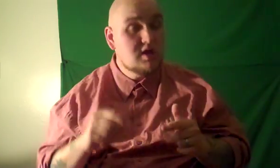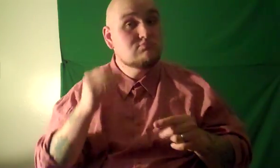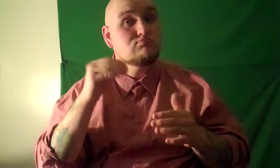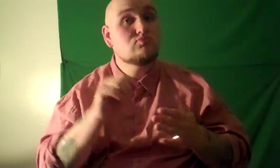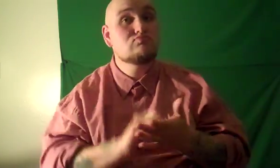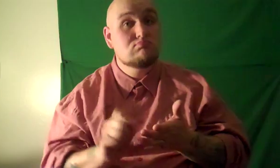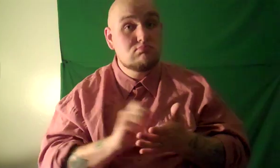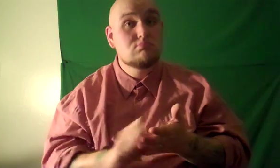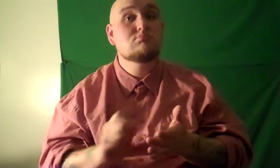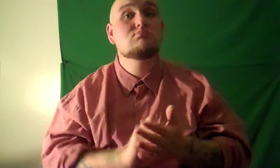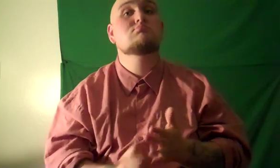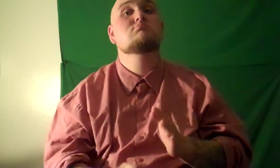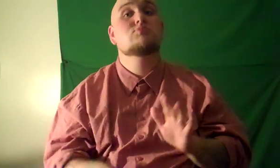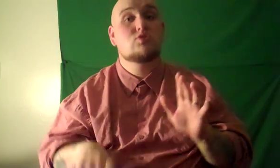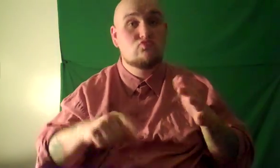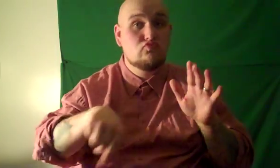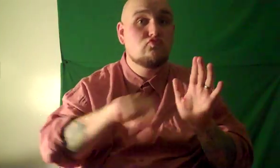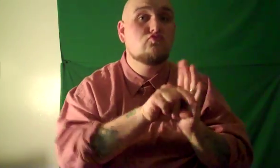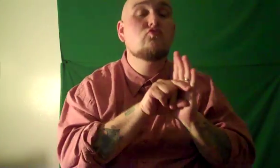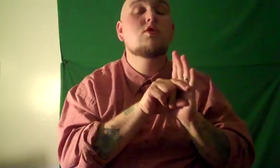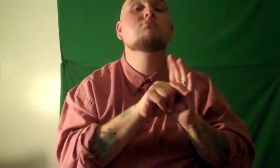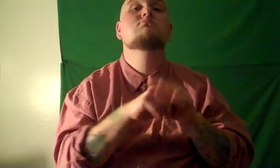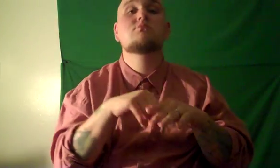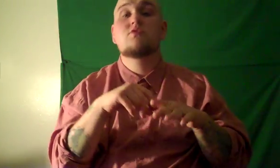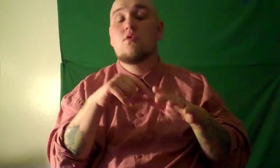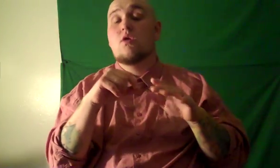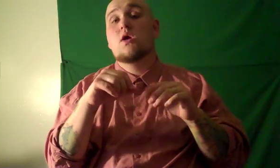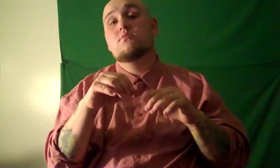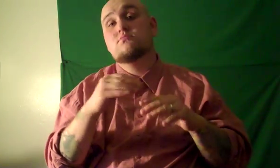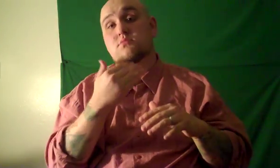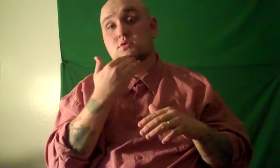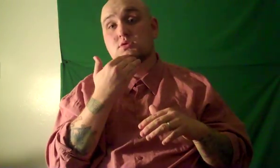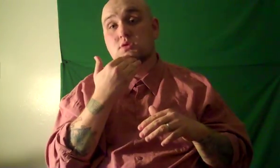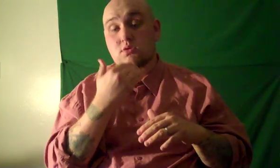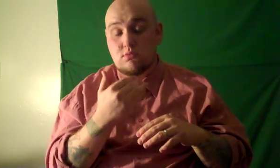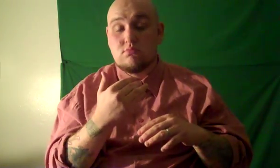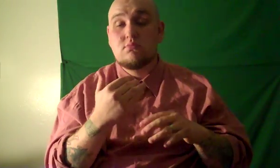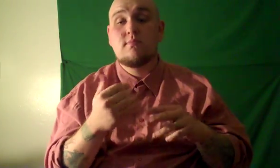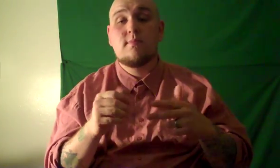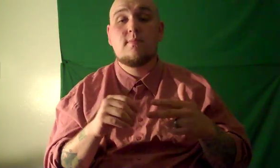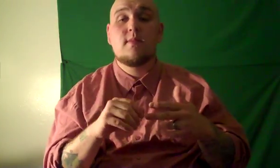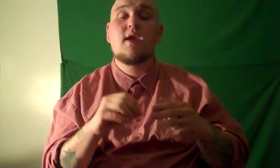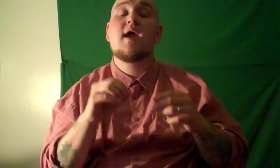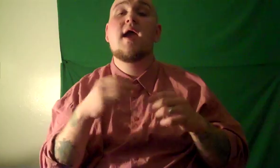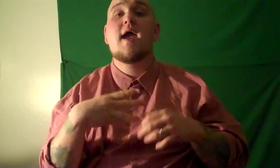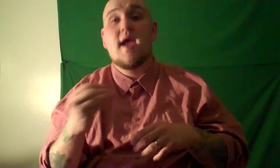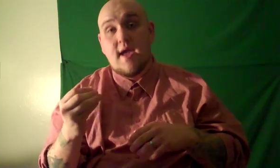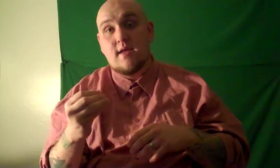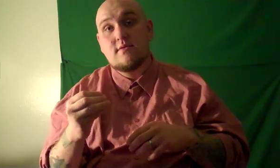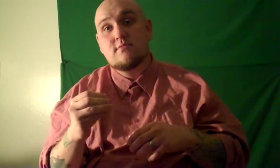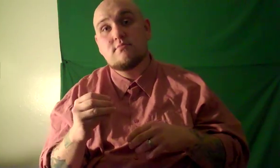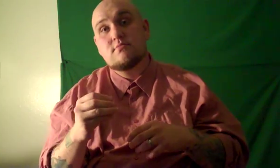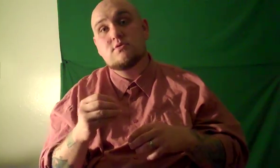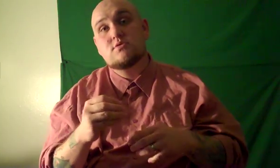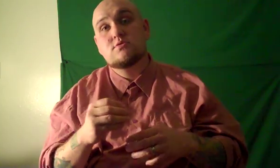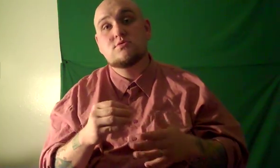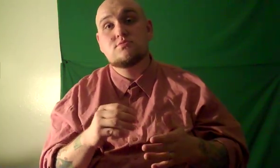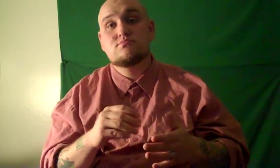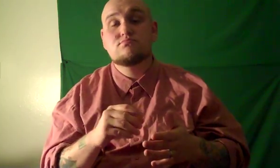scored a standard score on the interview portion of the test, and you will have scored a high score on